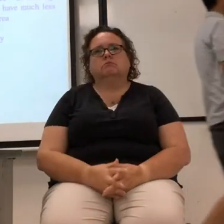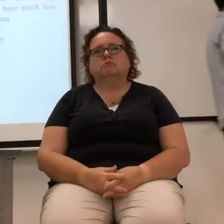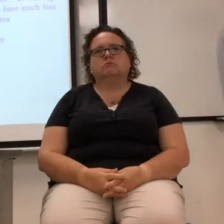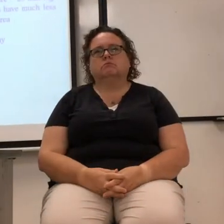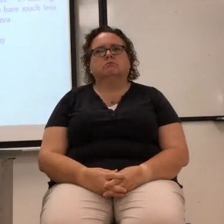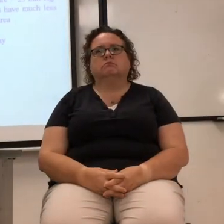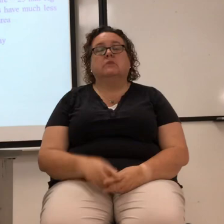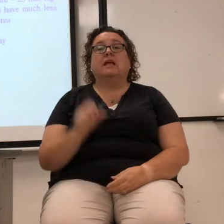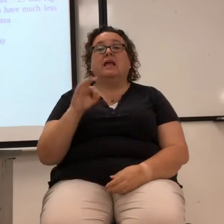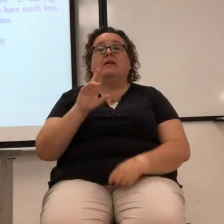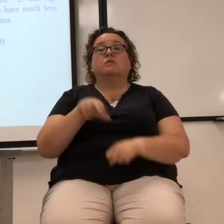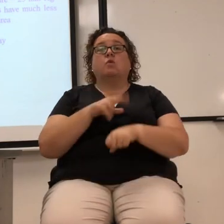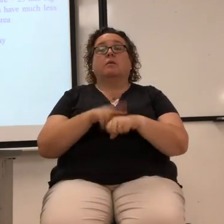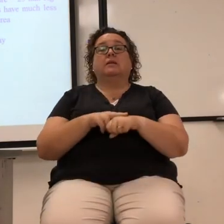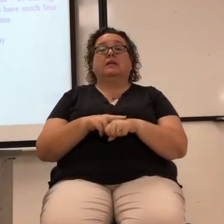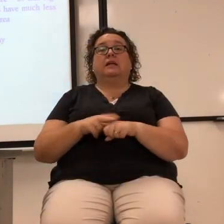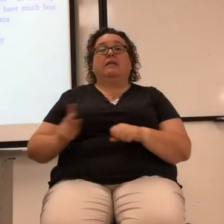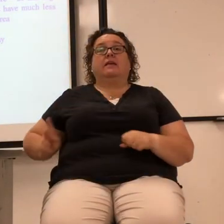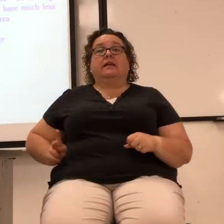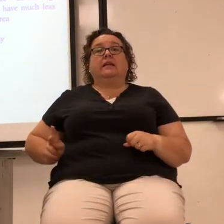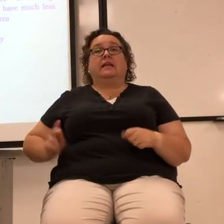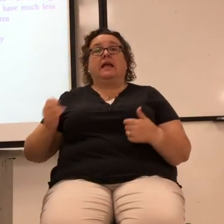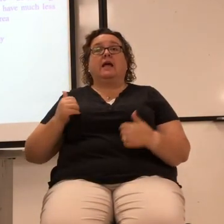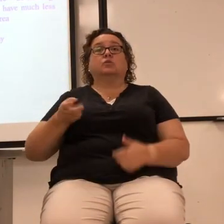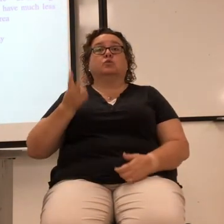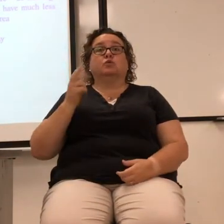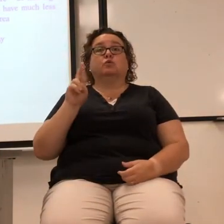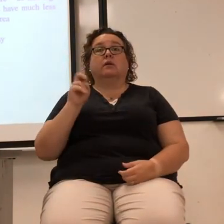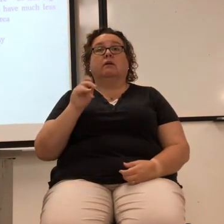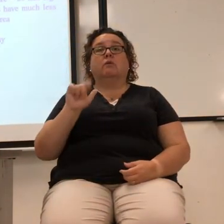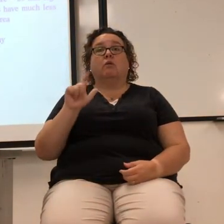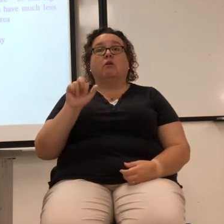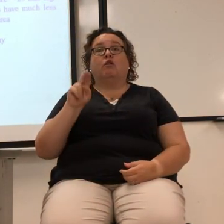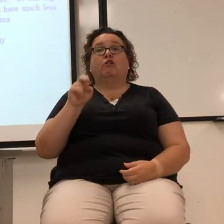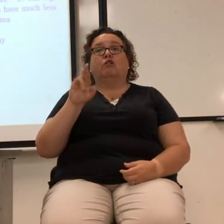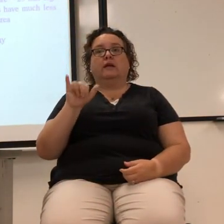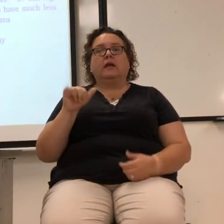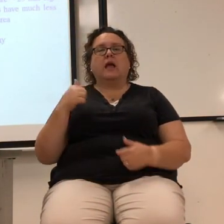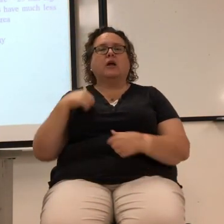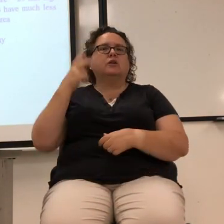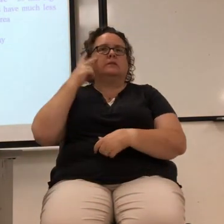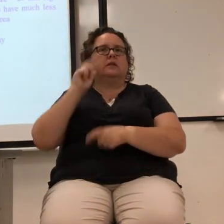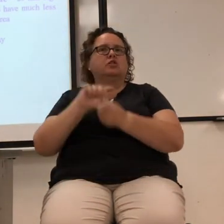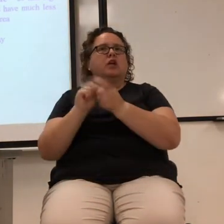If normally a kidney got two renal arteries and you're saying take away one renal artery, I could see a change.